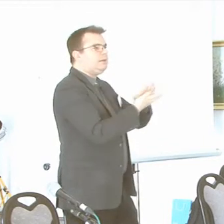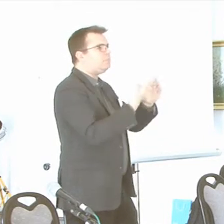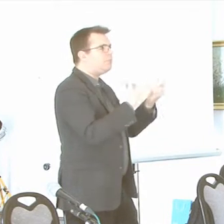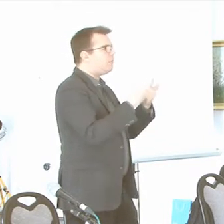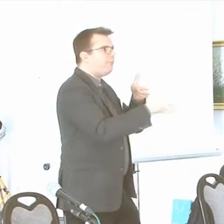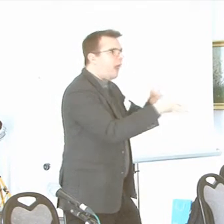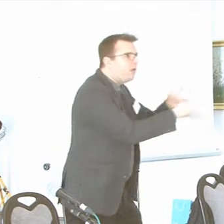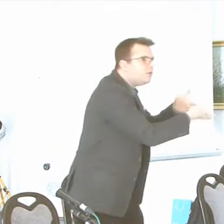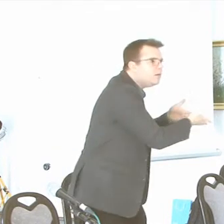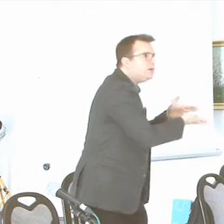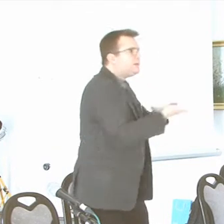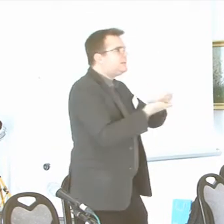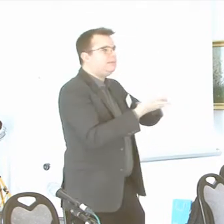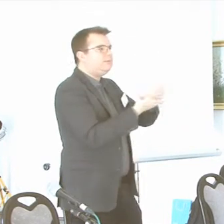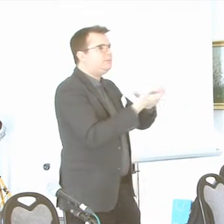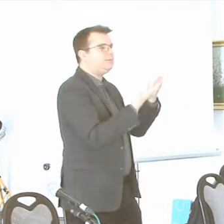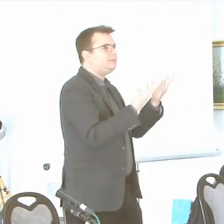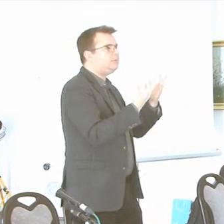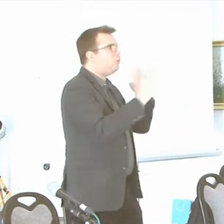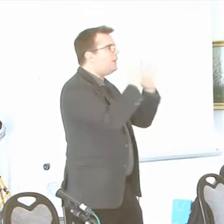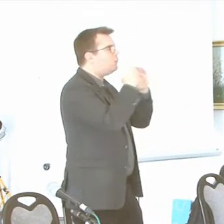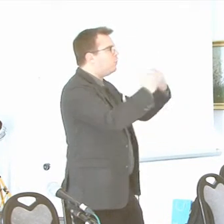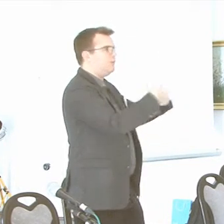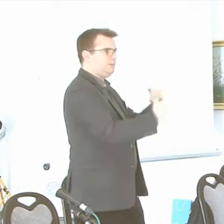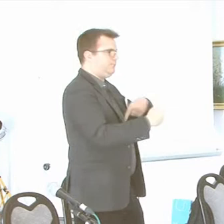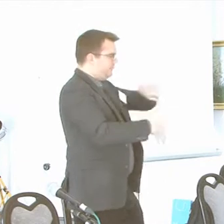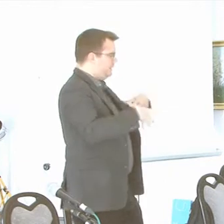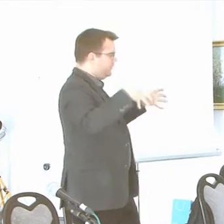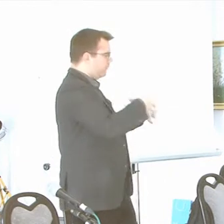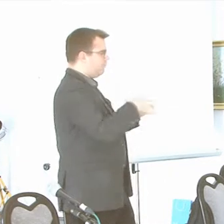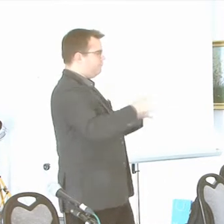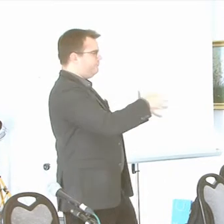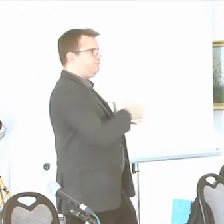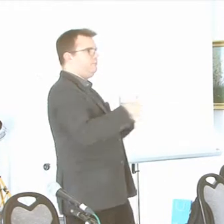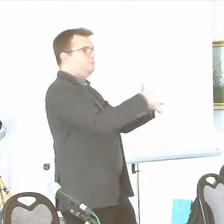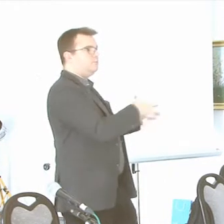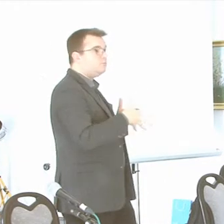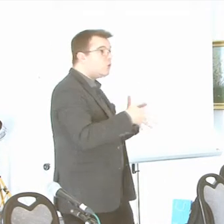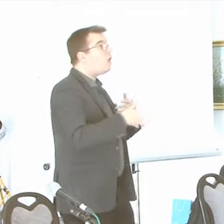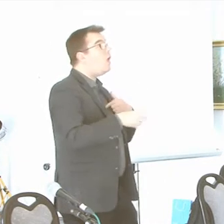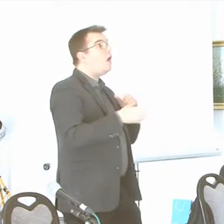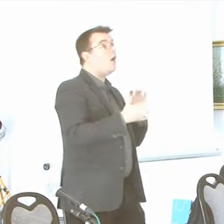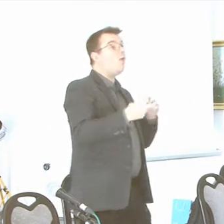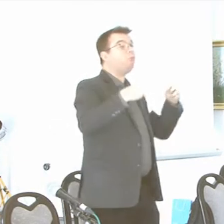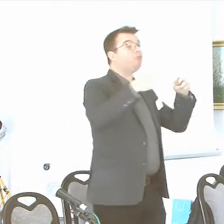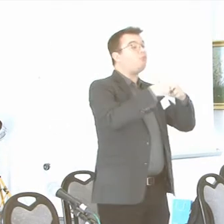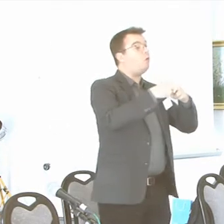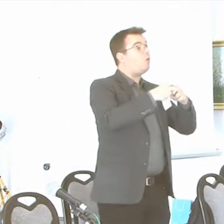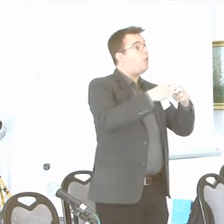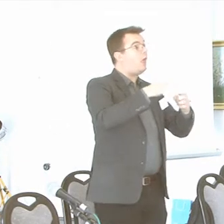sign language. We don't see any barriers. We don't have any communication problems, because in the deaf community we can speak to each other